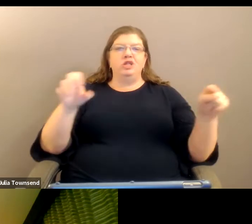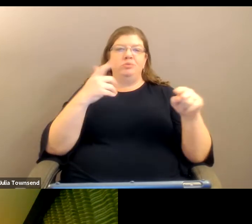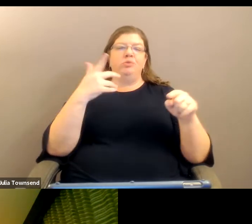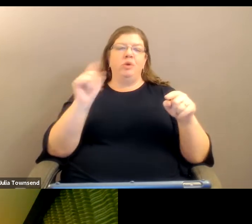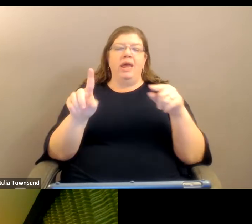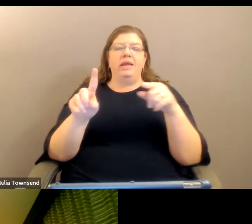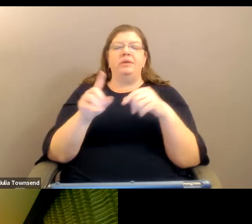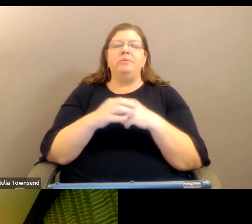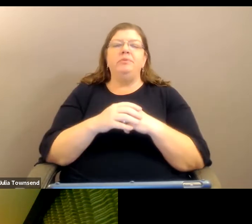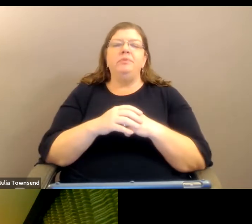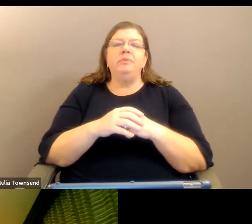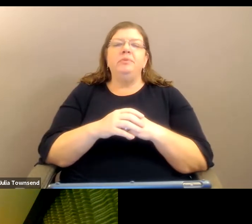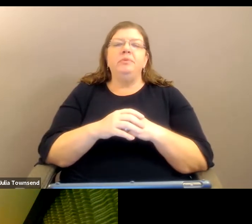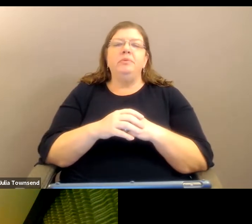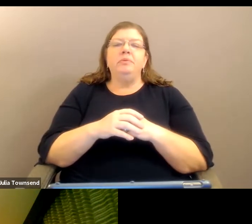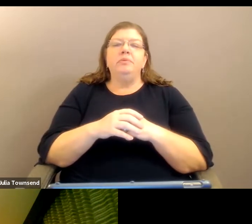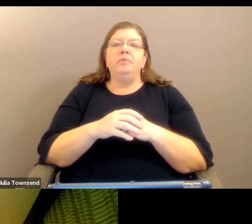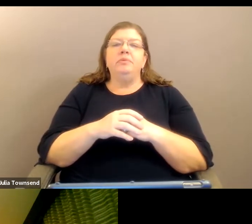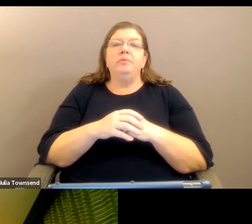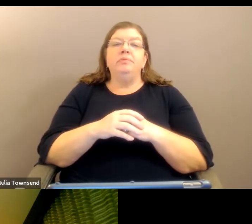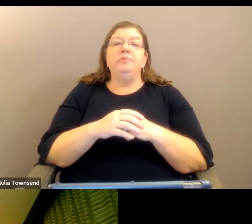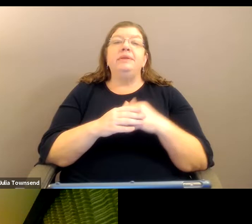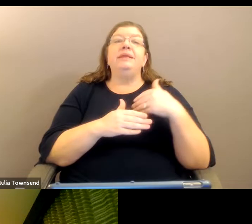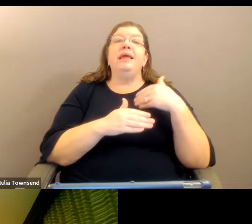Next slide, please.